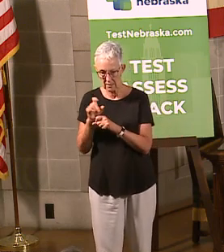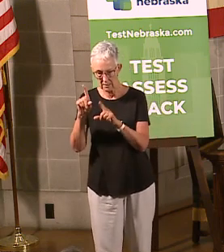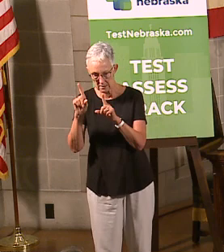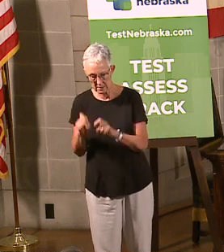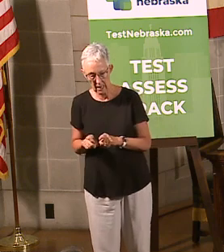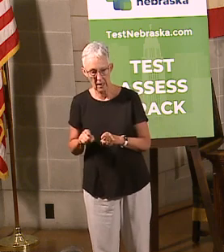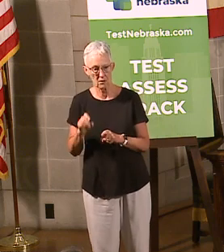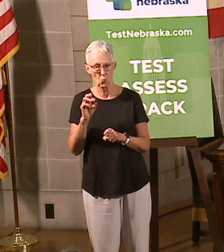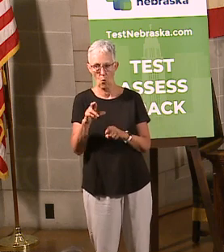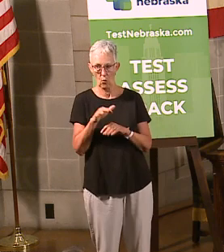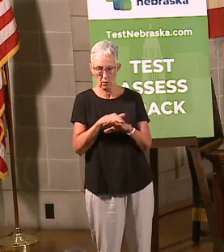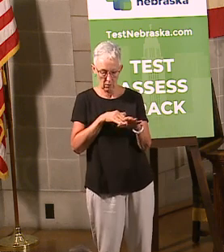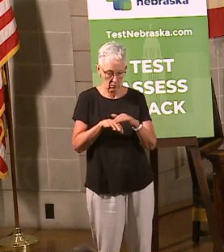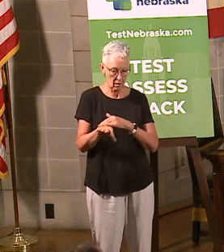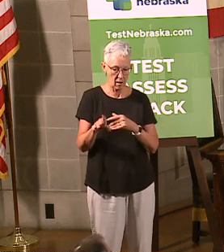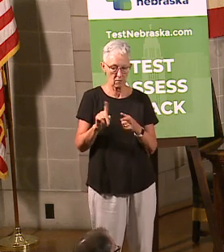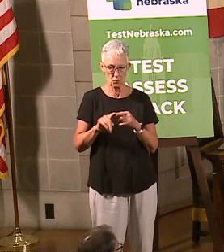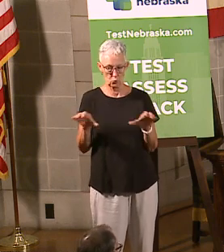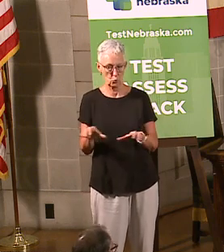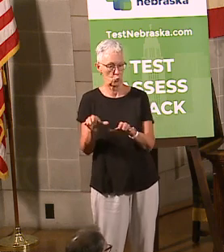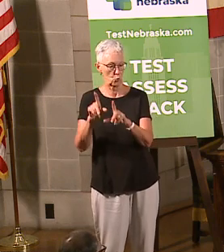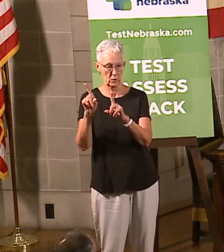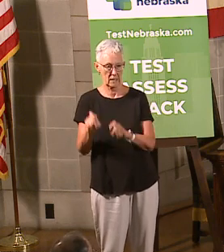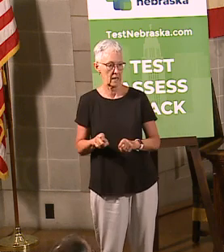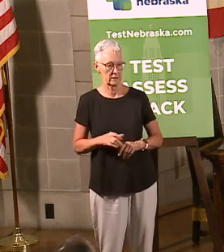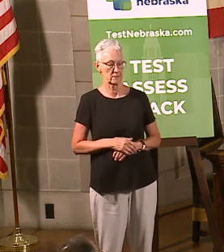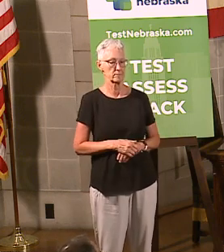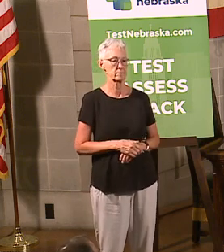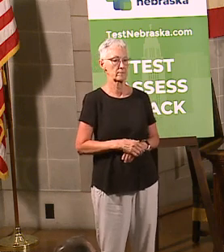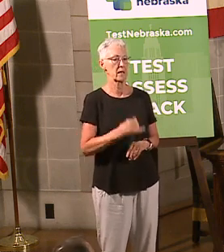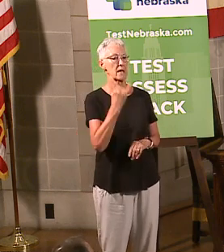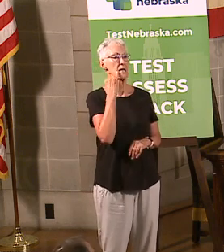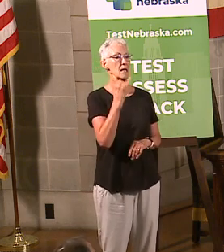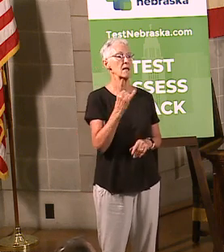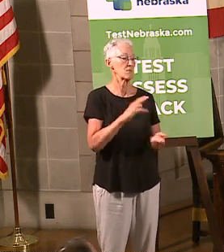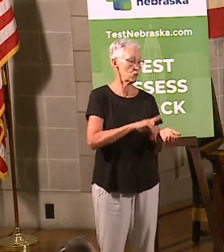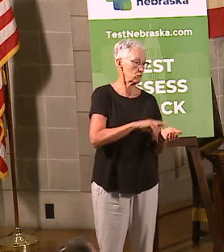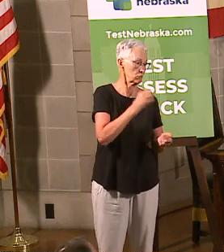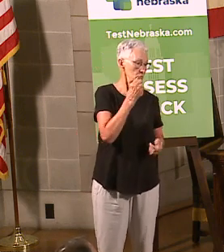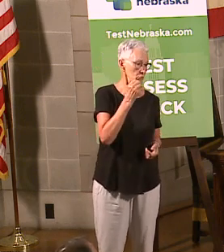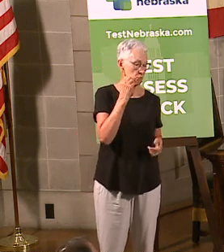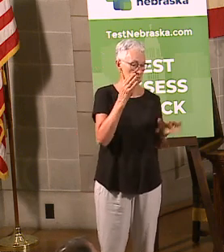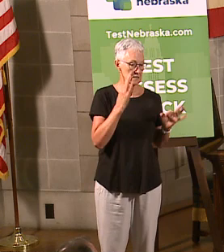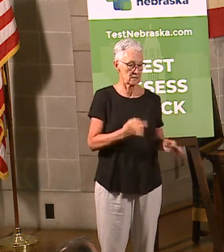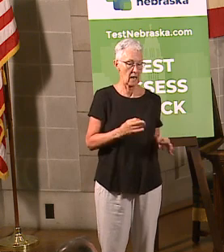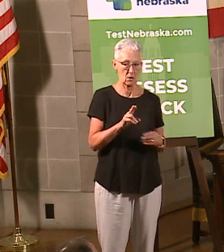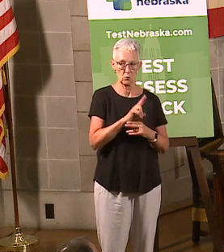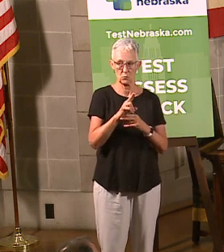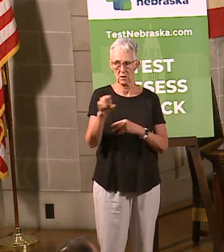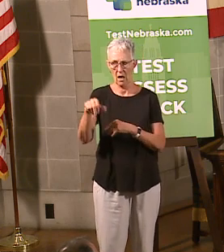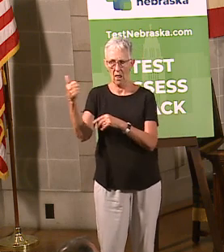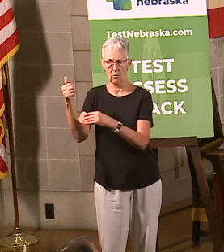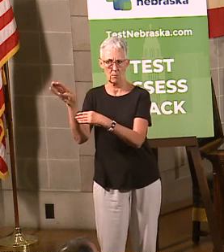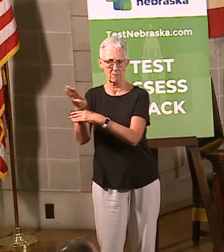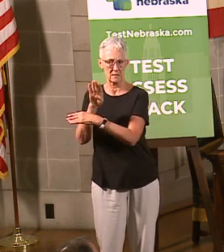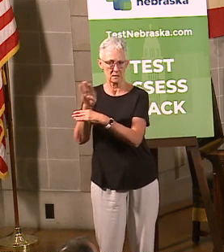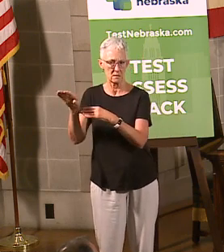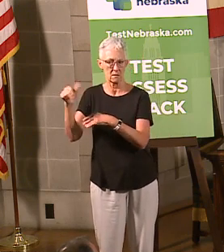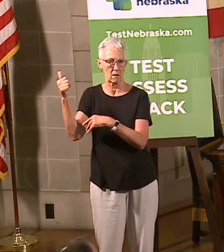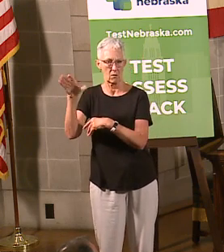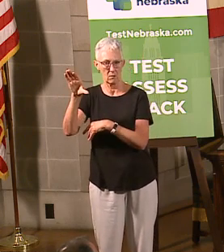If a facility chooses to use another testing service for baseline testing, they may do so,